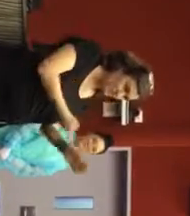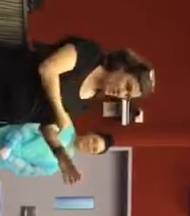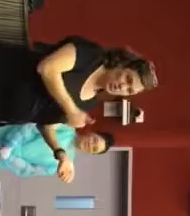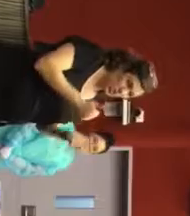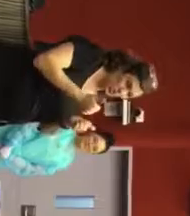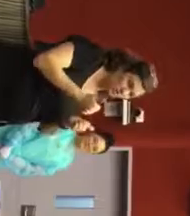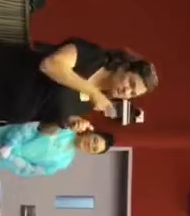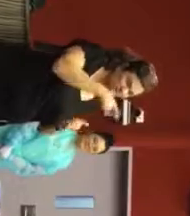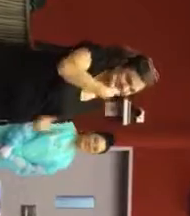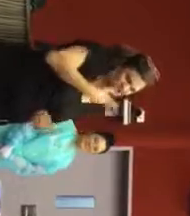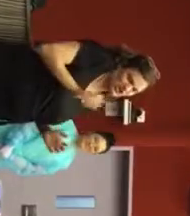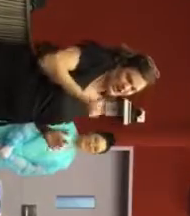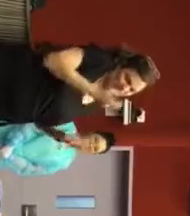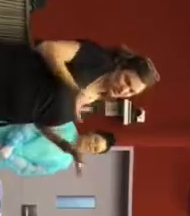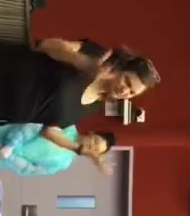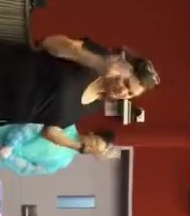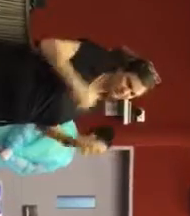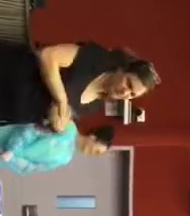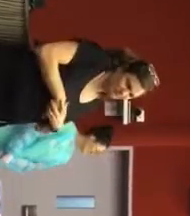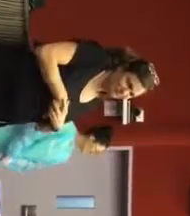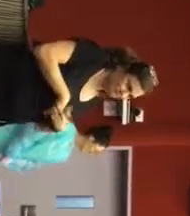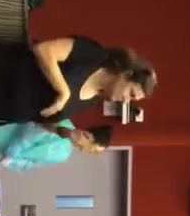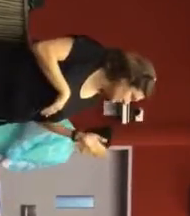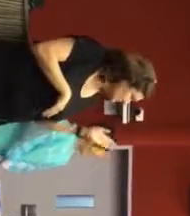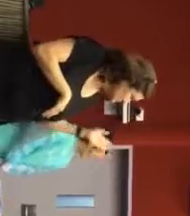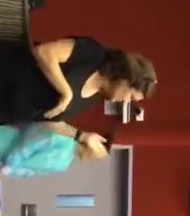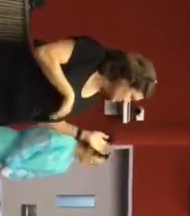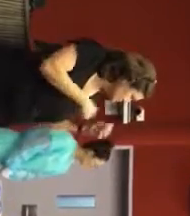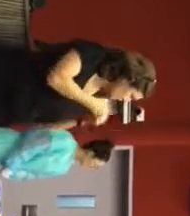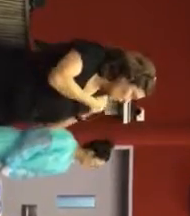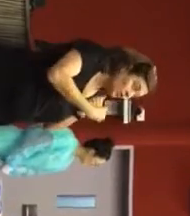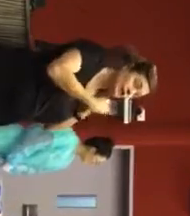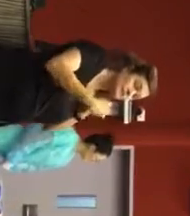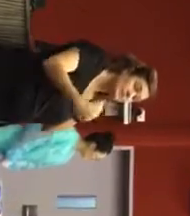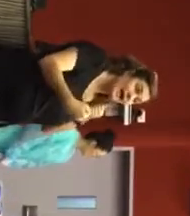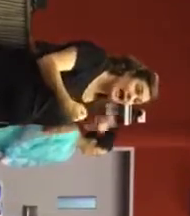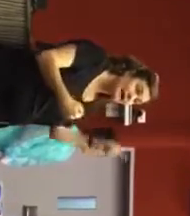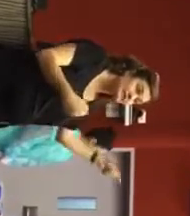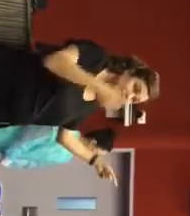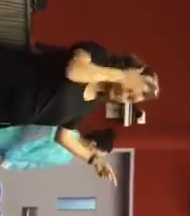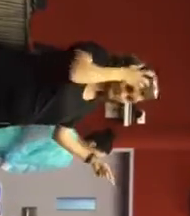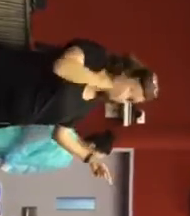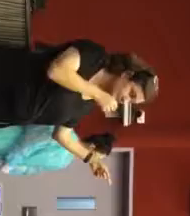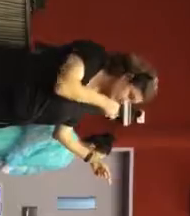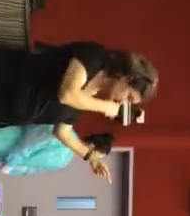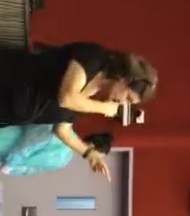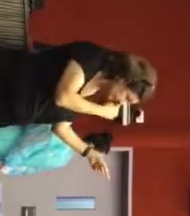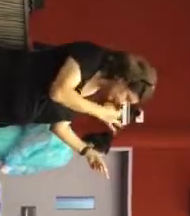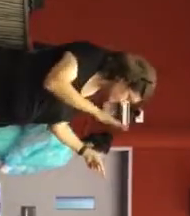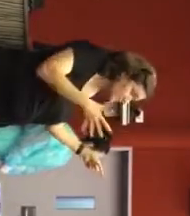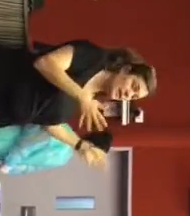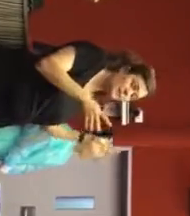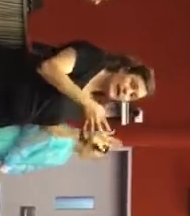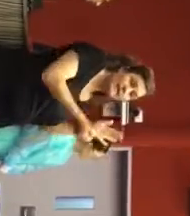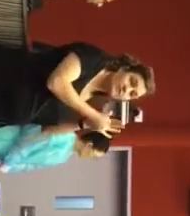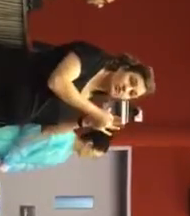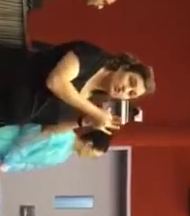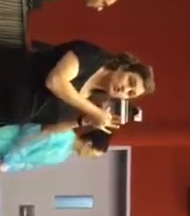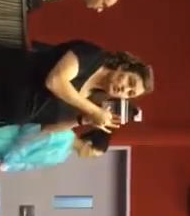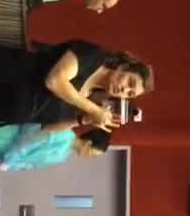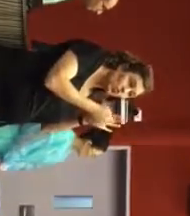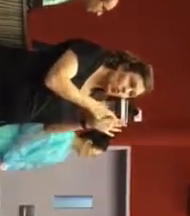to be. Now we expand that a little bit further in that it may be necessary to augment the